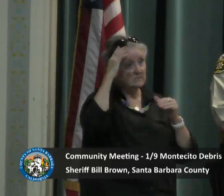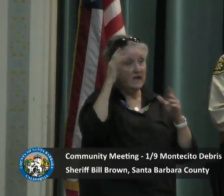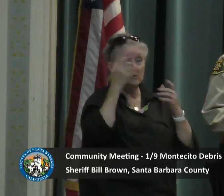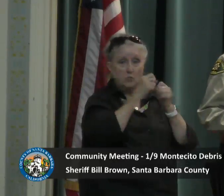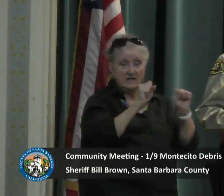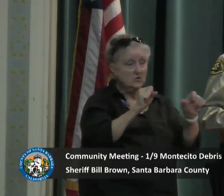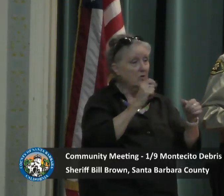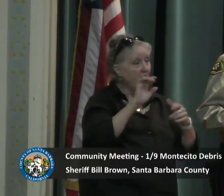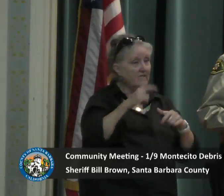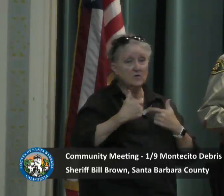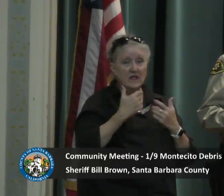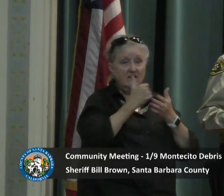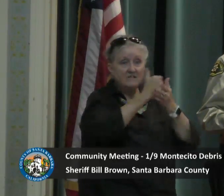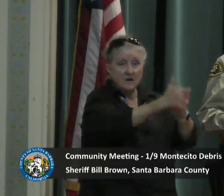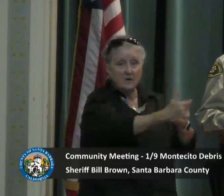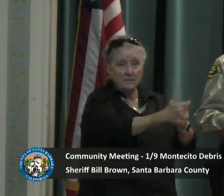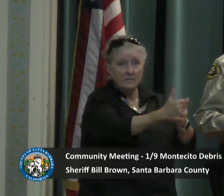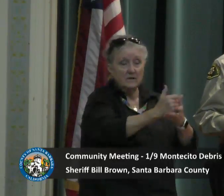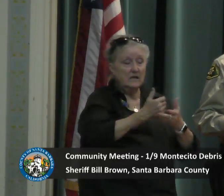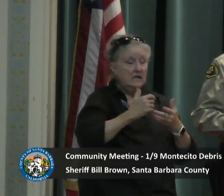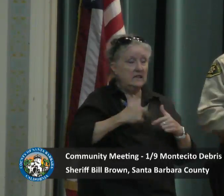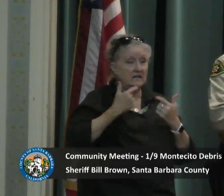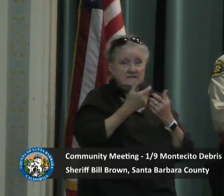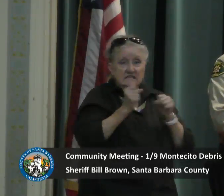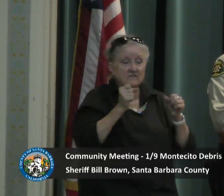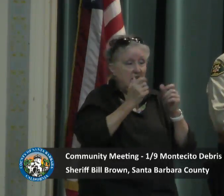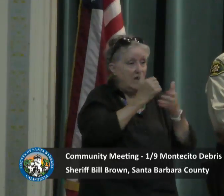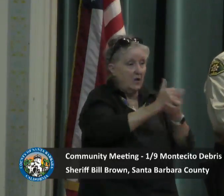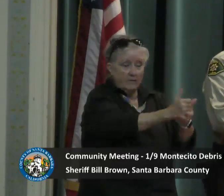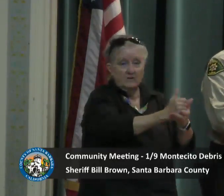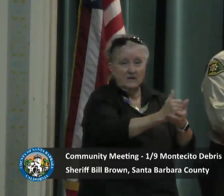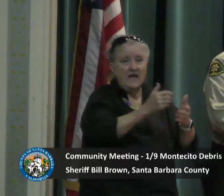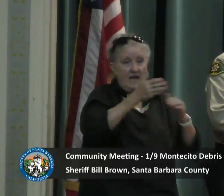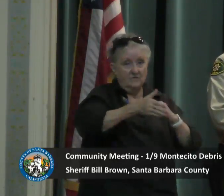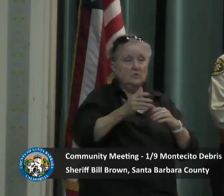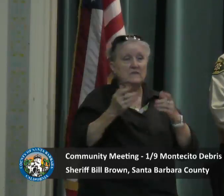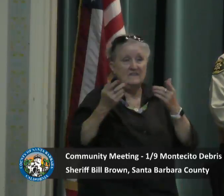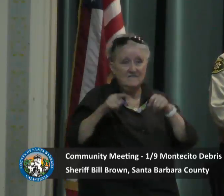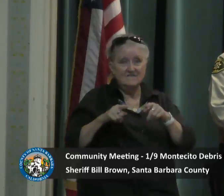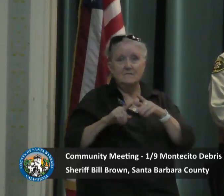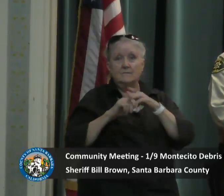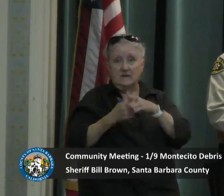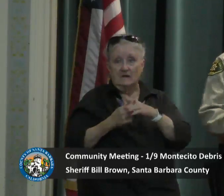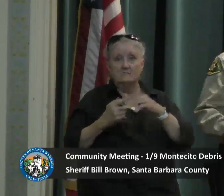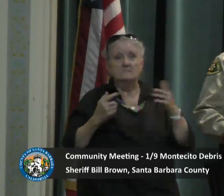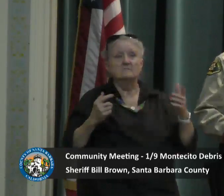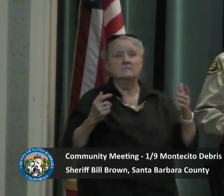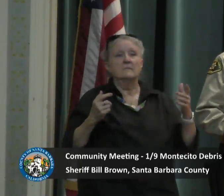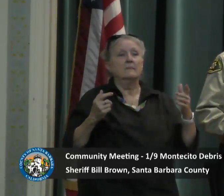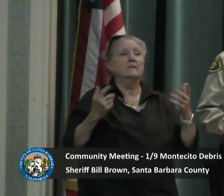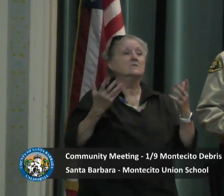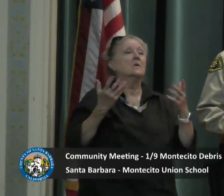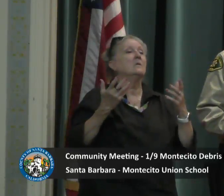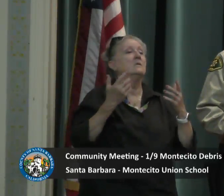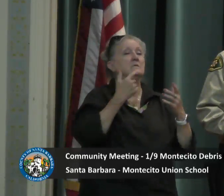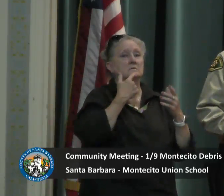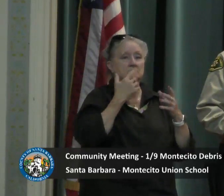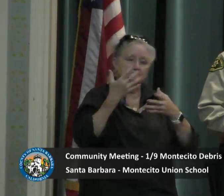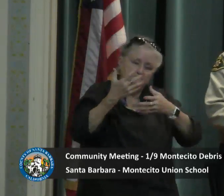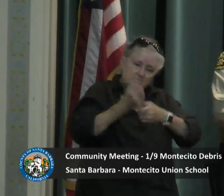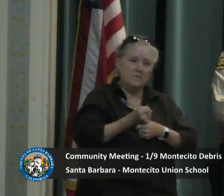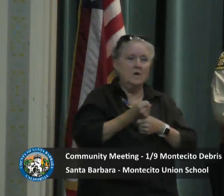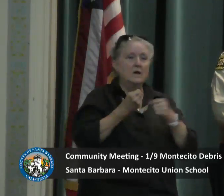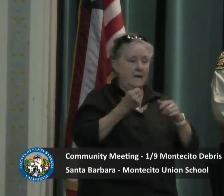other life-saving assistance after the onset of an emergency event. So to recap,